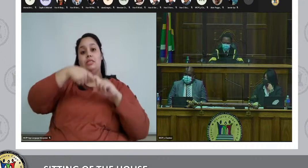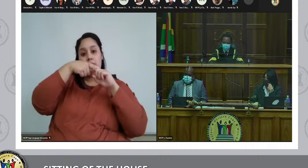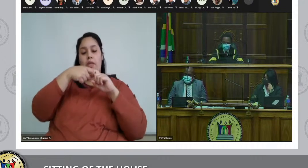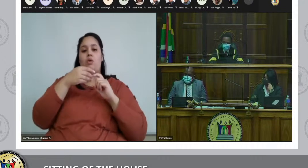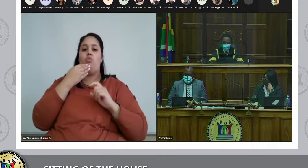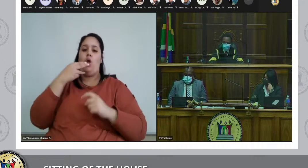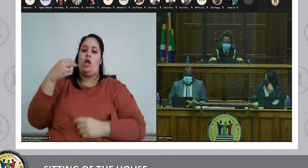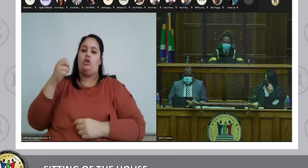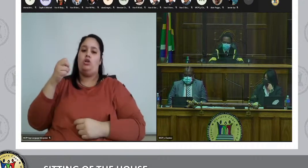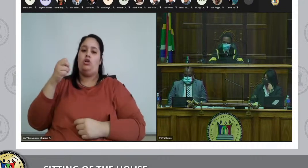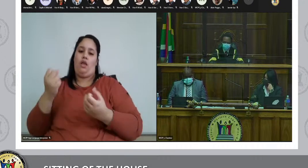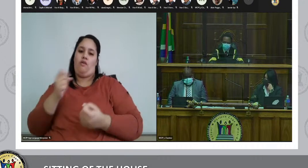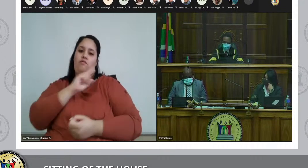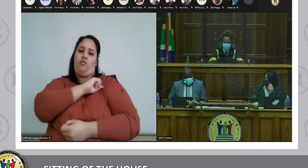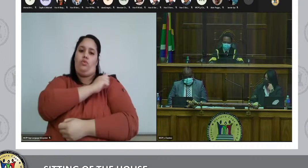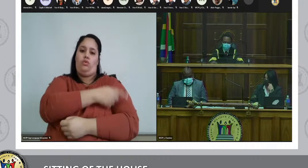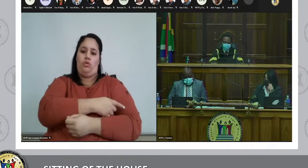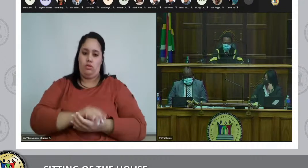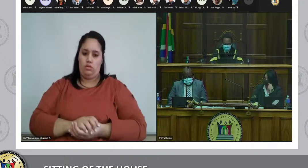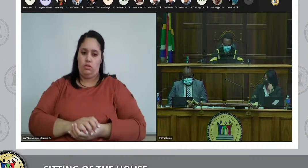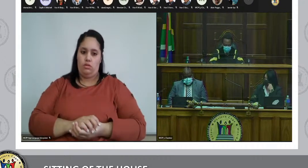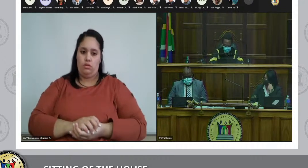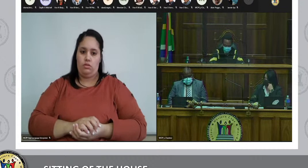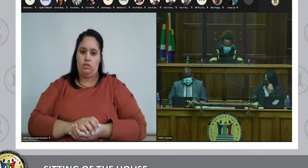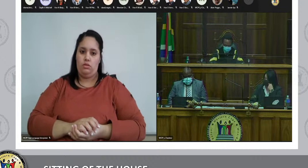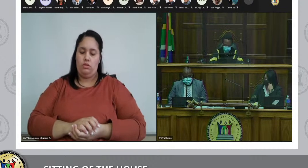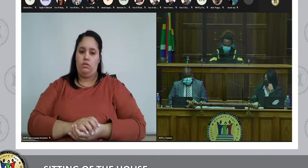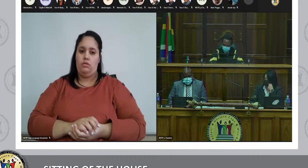HOD. Speaker, then there was an